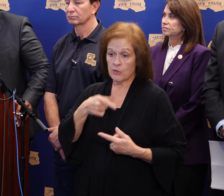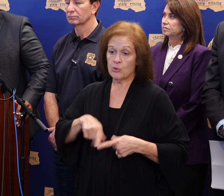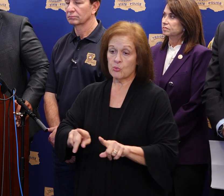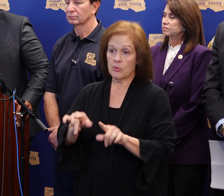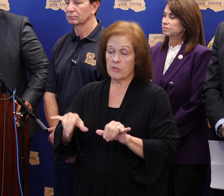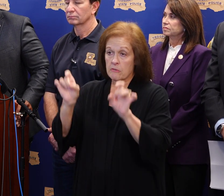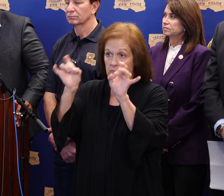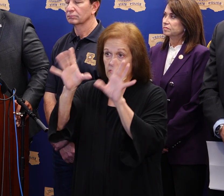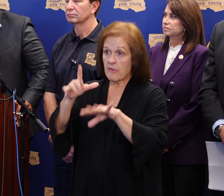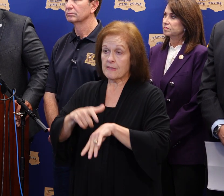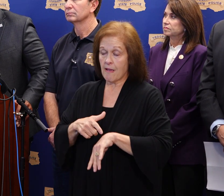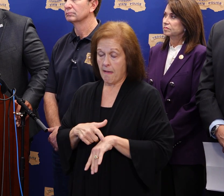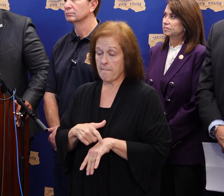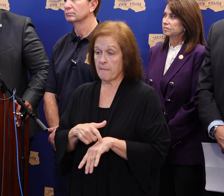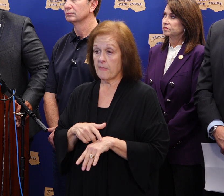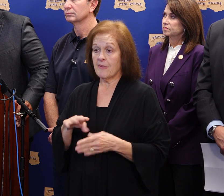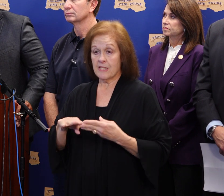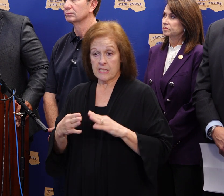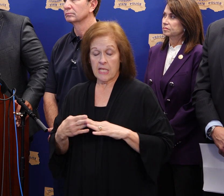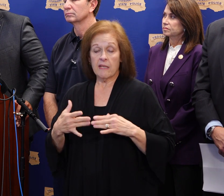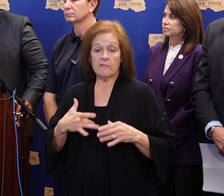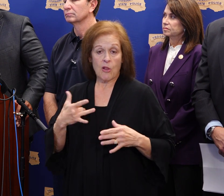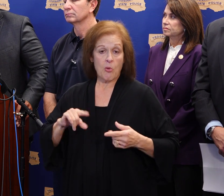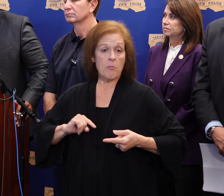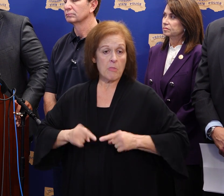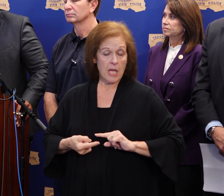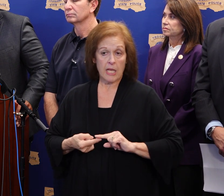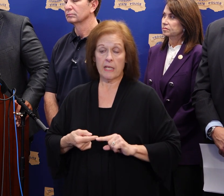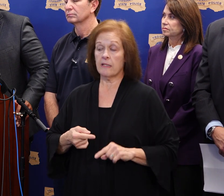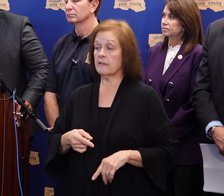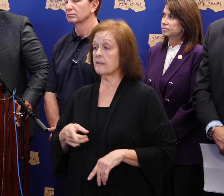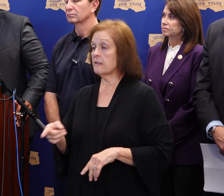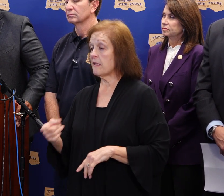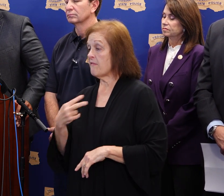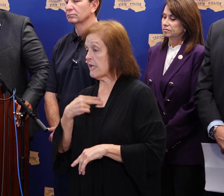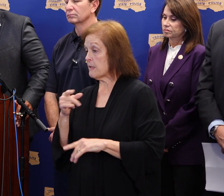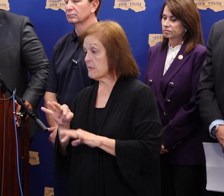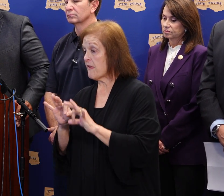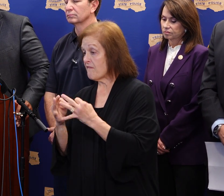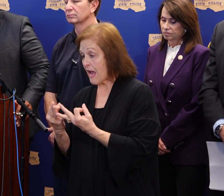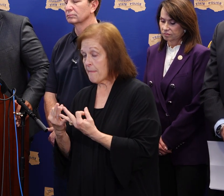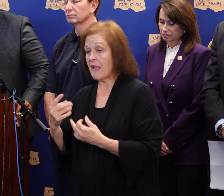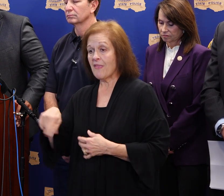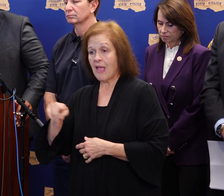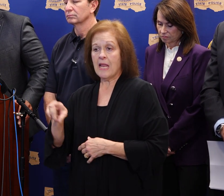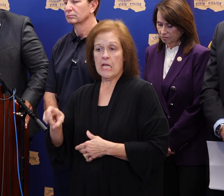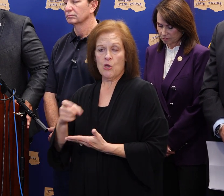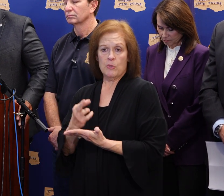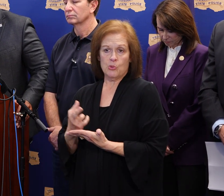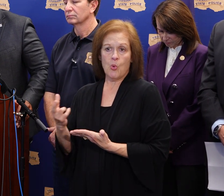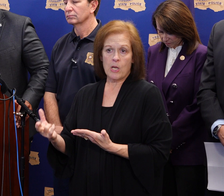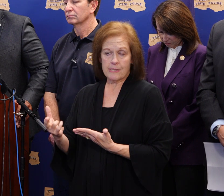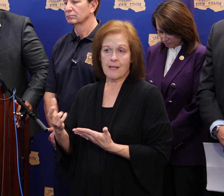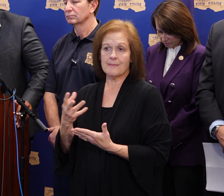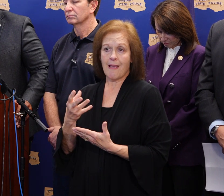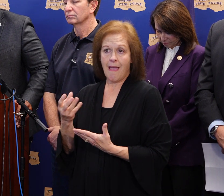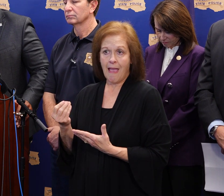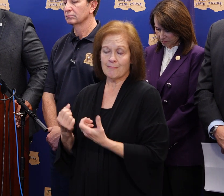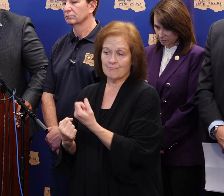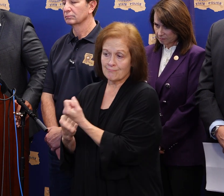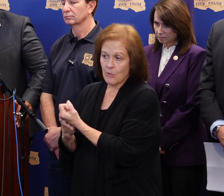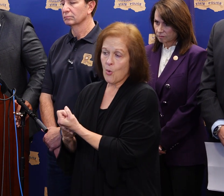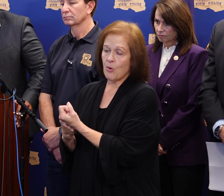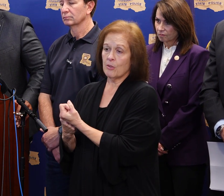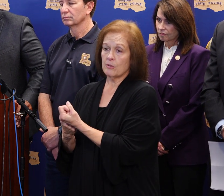this tragedy. The entire city hurts, but the victims and the family members are in need of resources and care